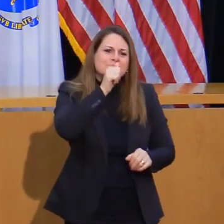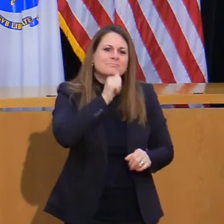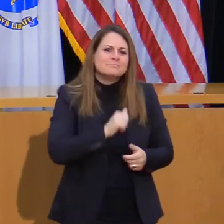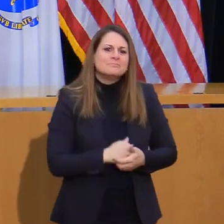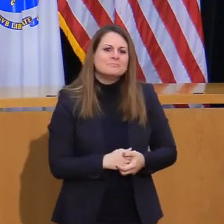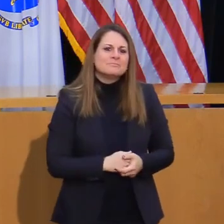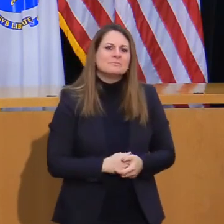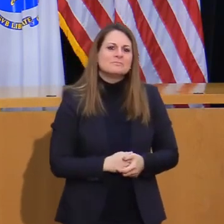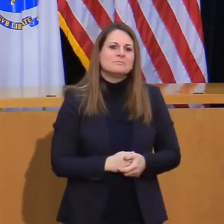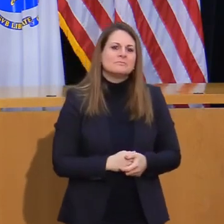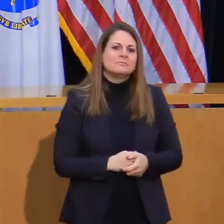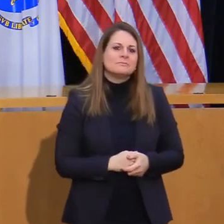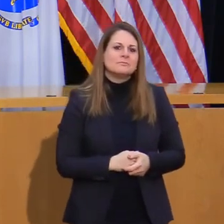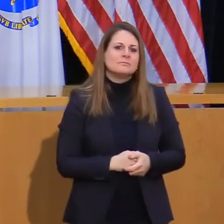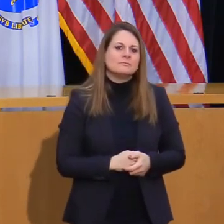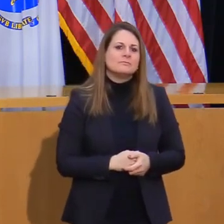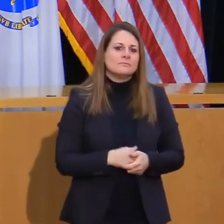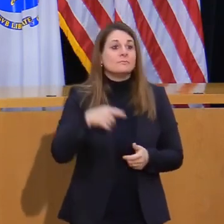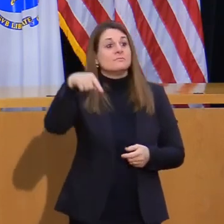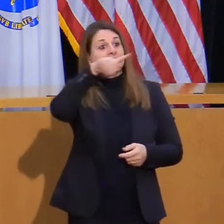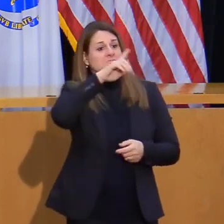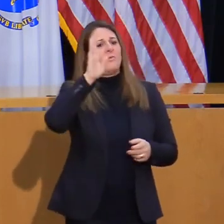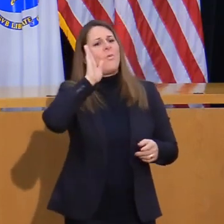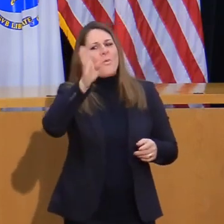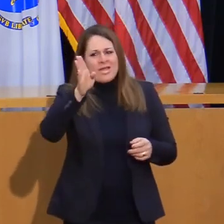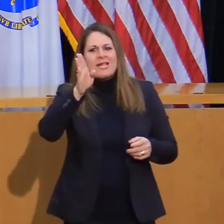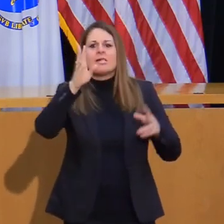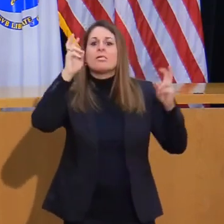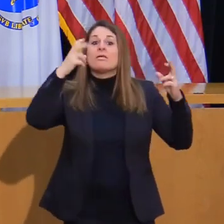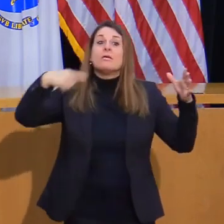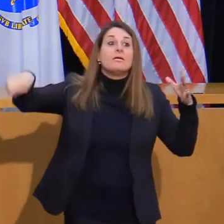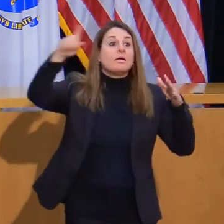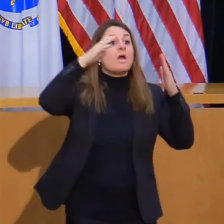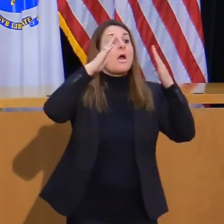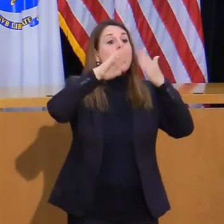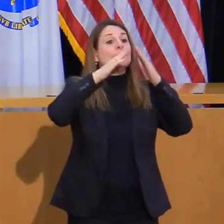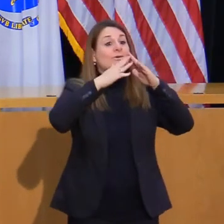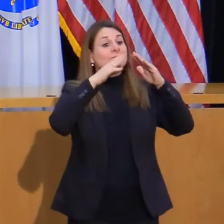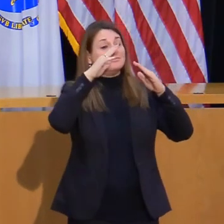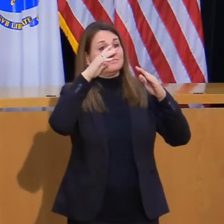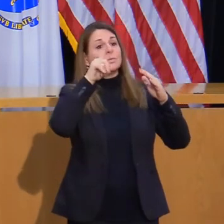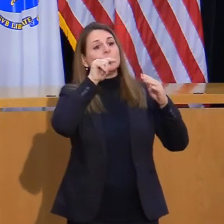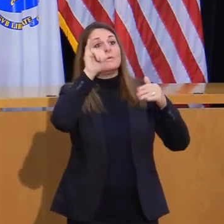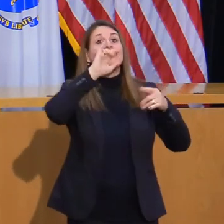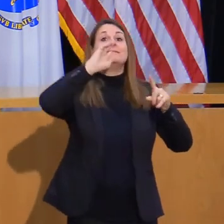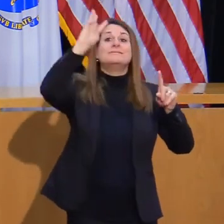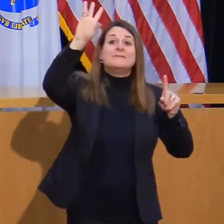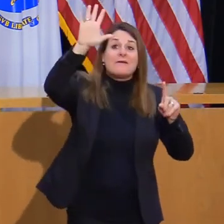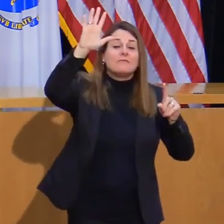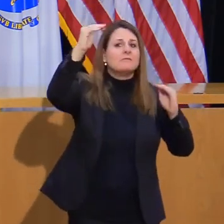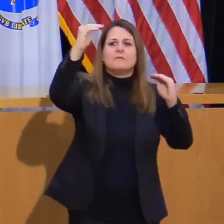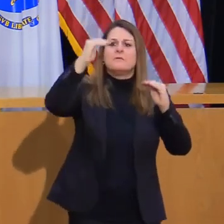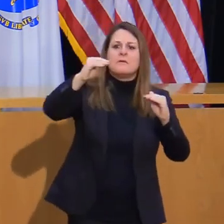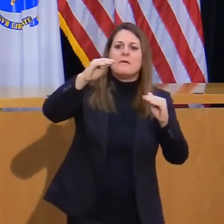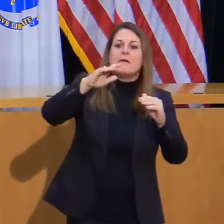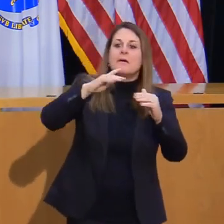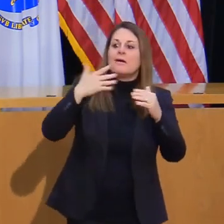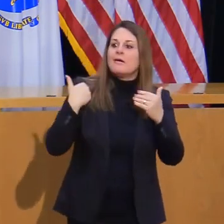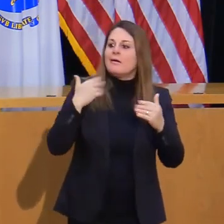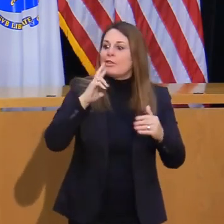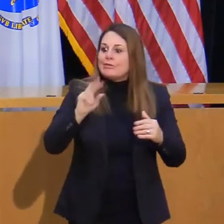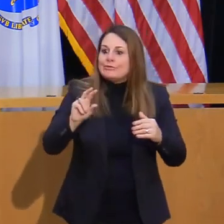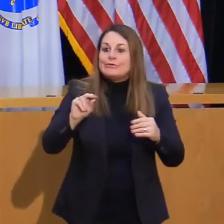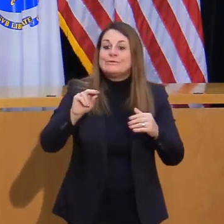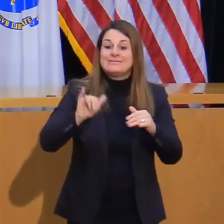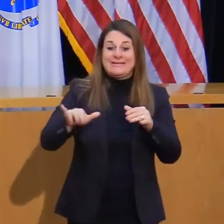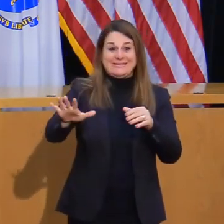April 19th, Patriots' Day. And as a reminder, if you're seeking an appointment at a mass vaccination site, you can